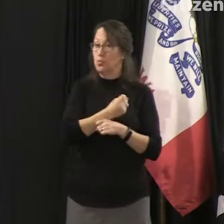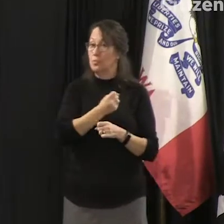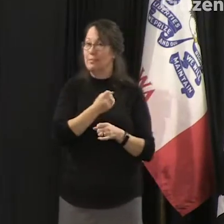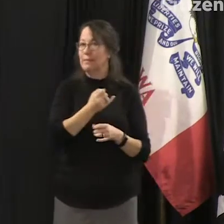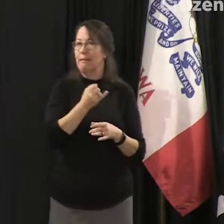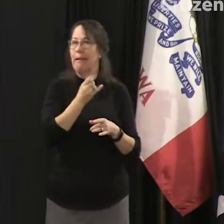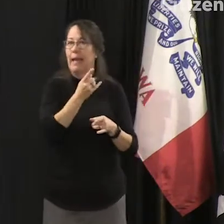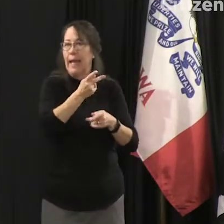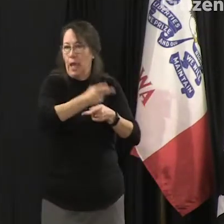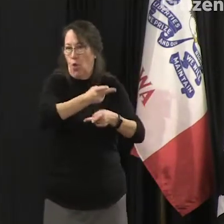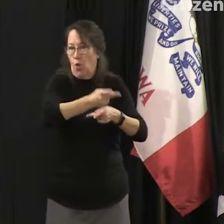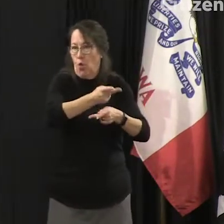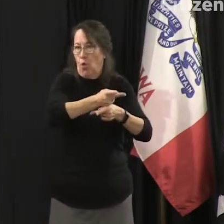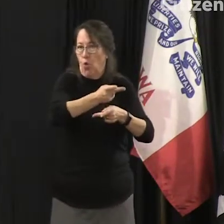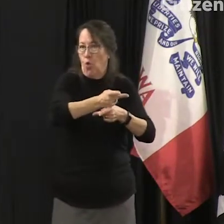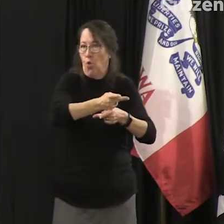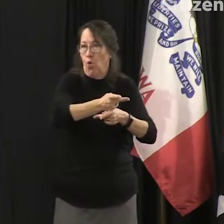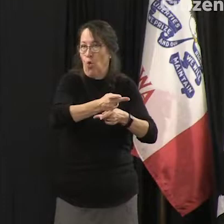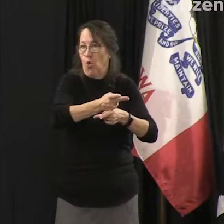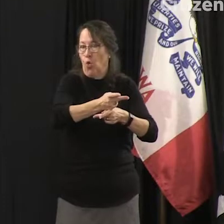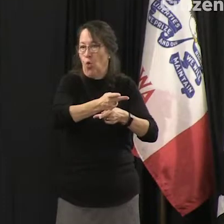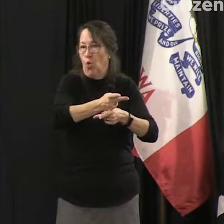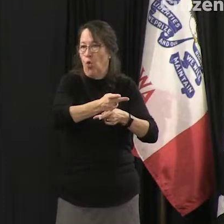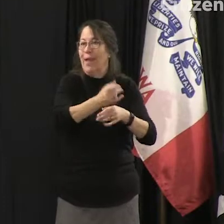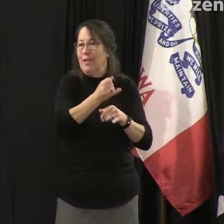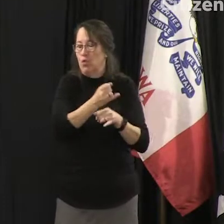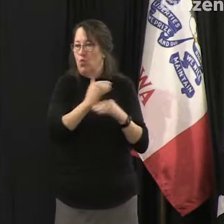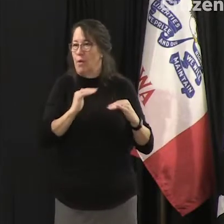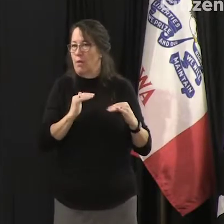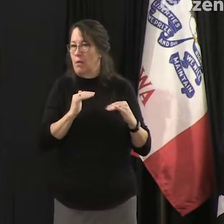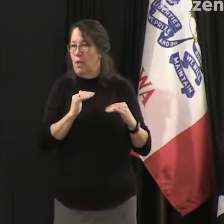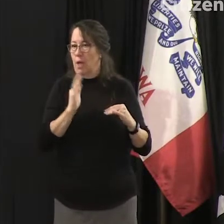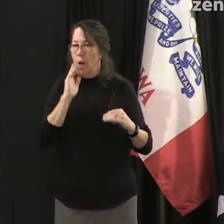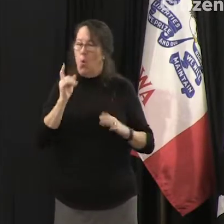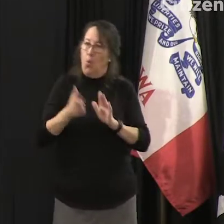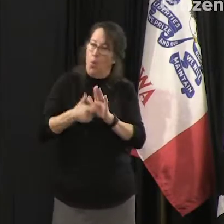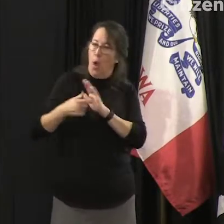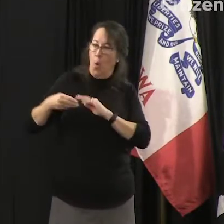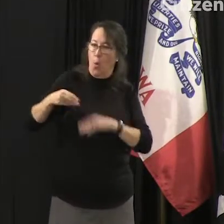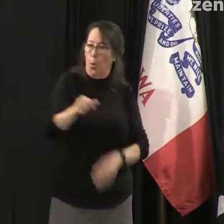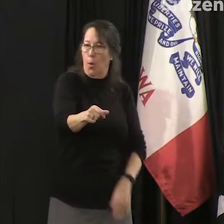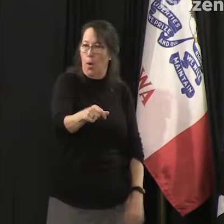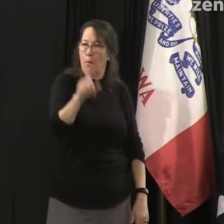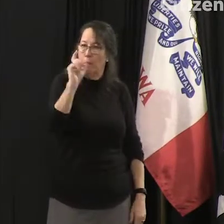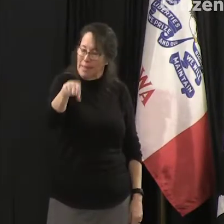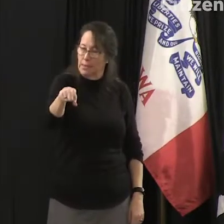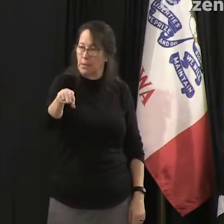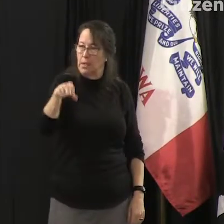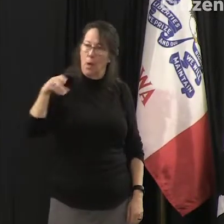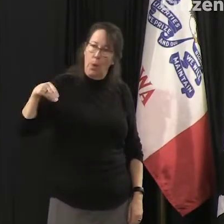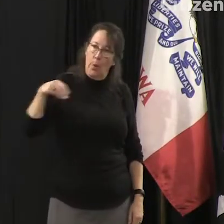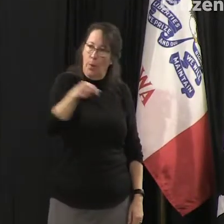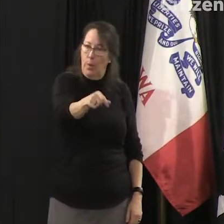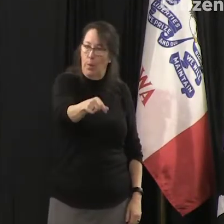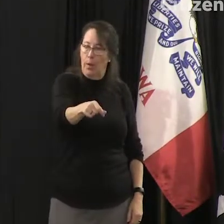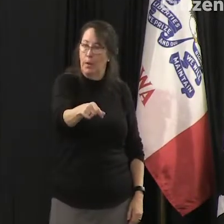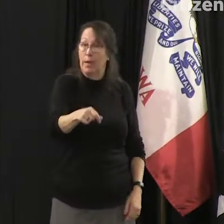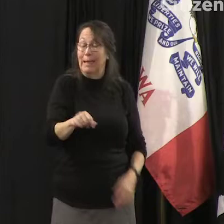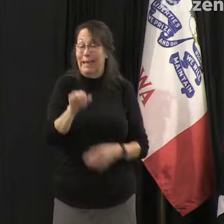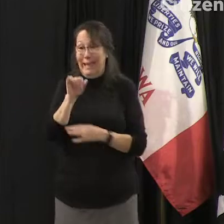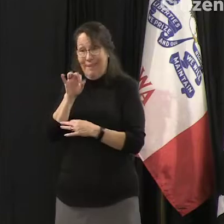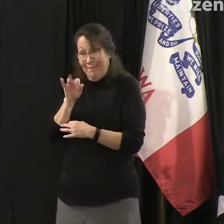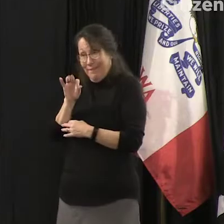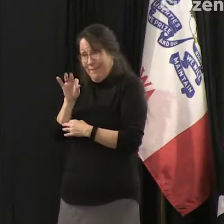institutional care, let's say you qualify for Medicaid institutional care, Medicaid must pay for it. Must pay for it.